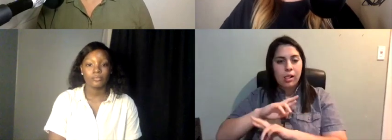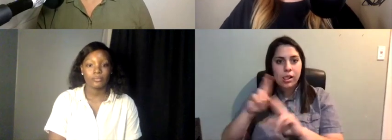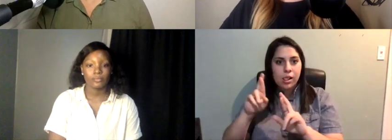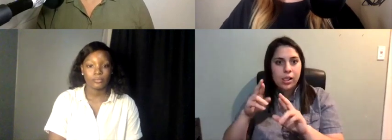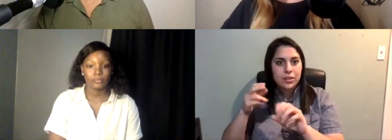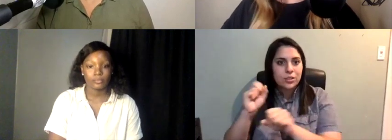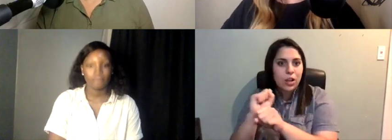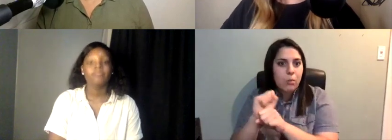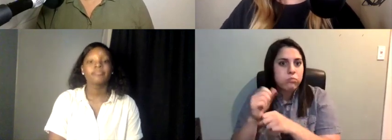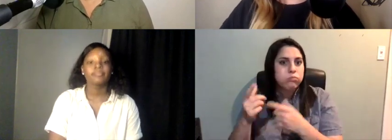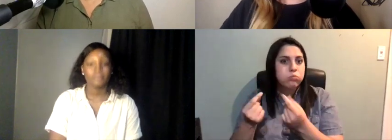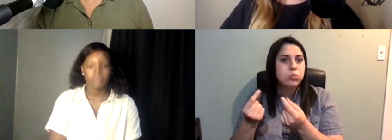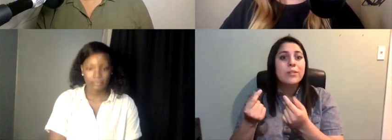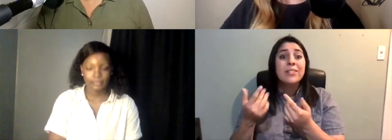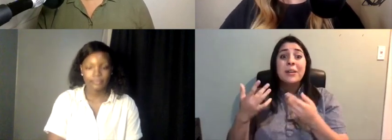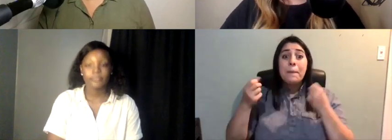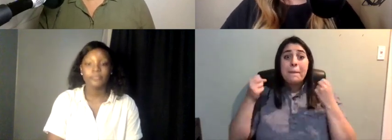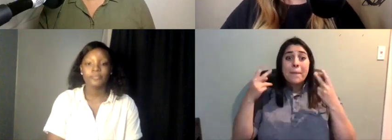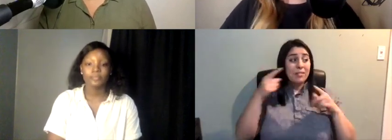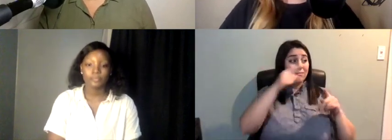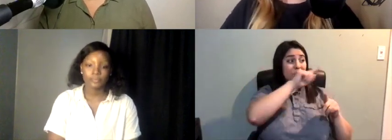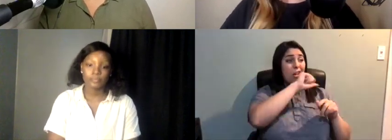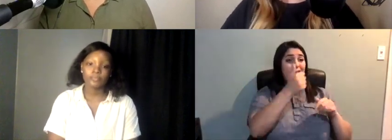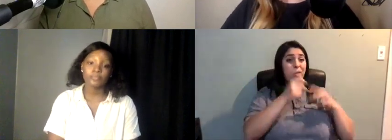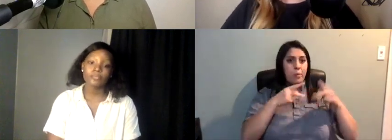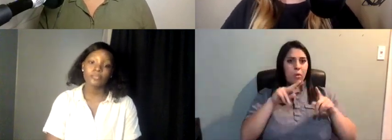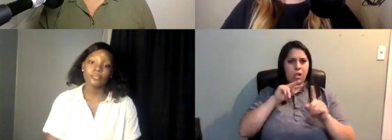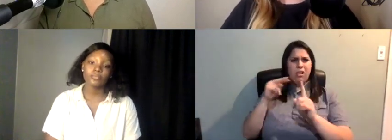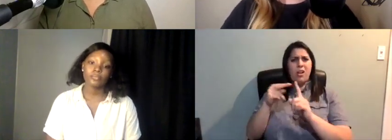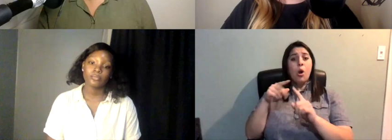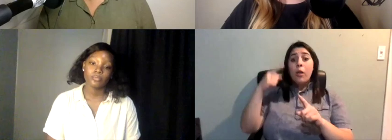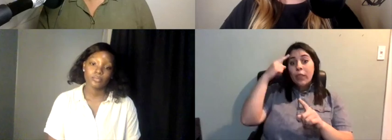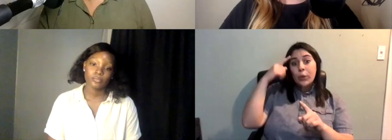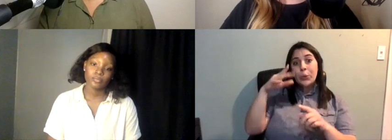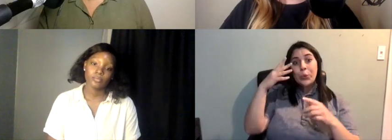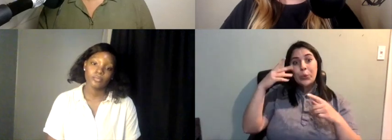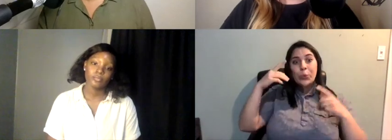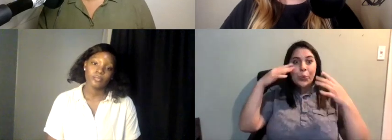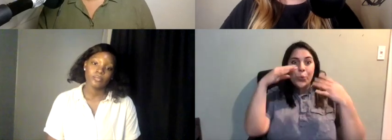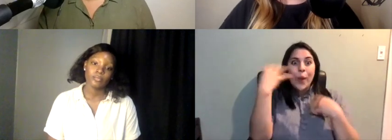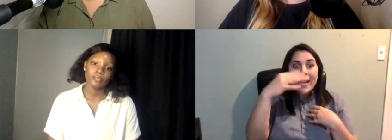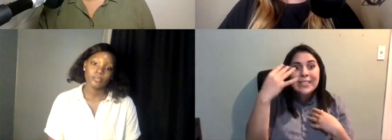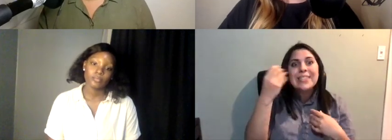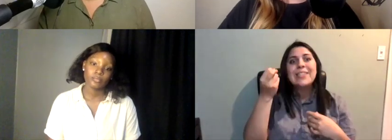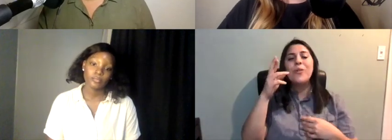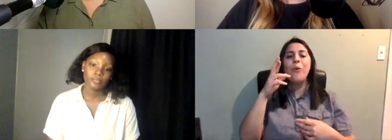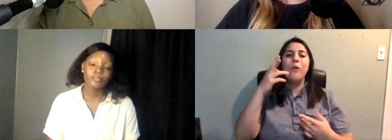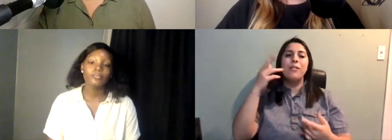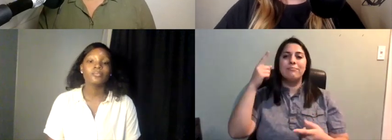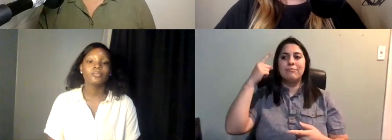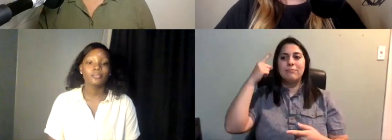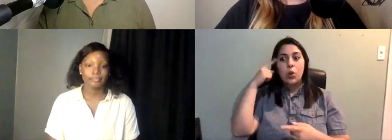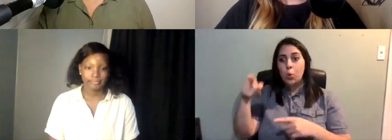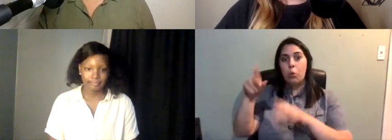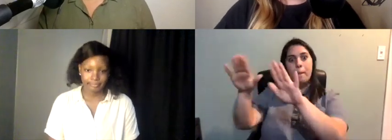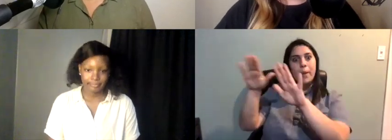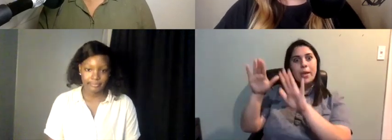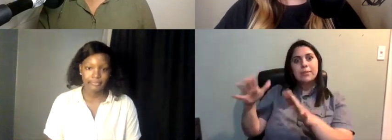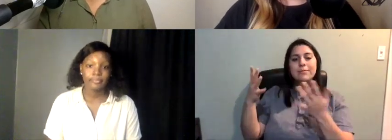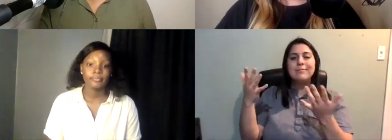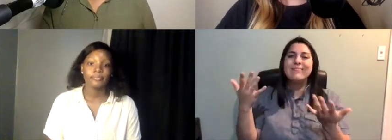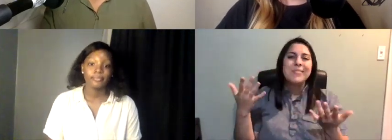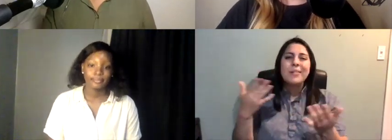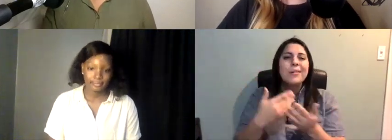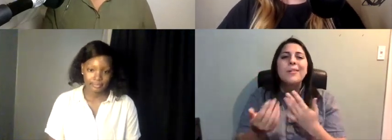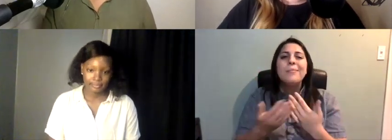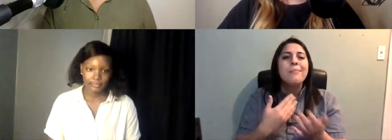know, people think you're crazy or people think you're brave or whatever it is. But the point is, people are going to offer their feedback whether you